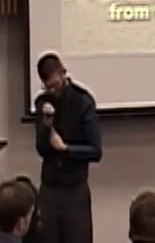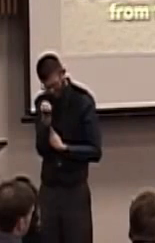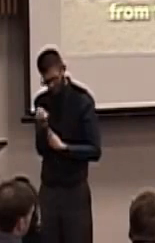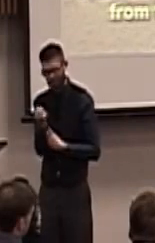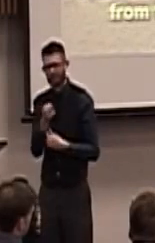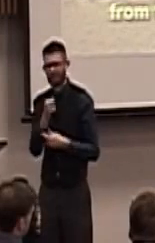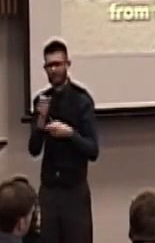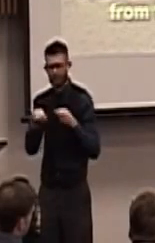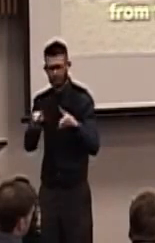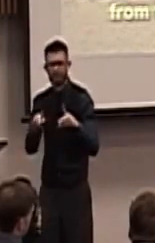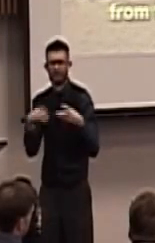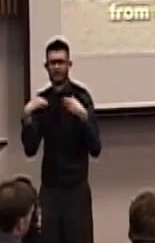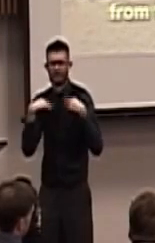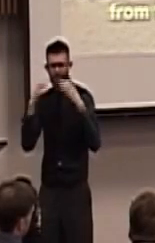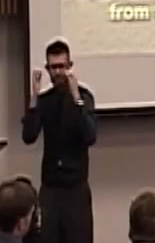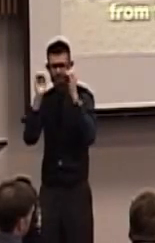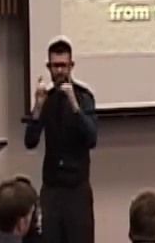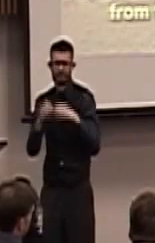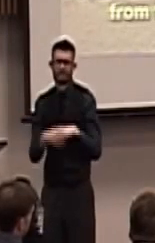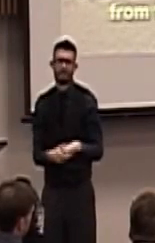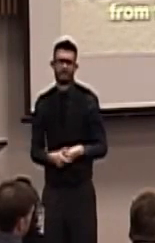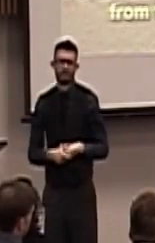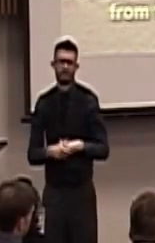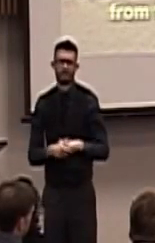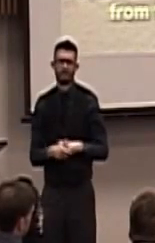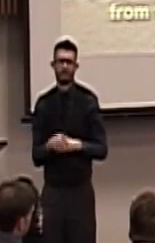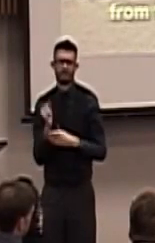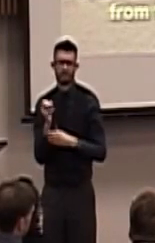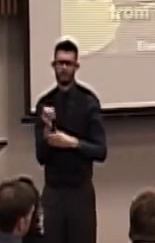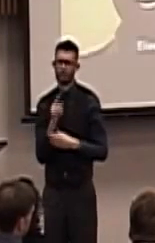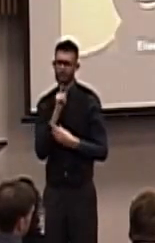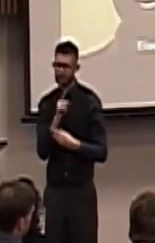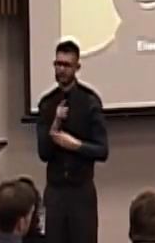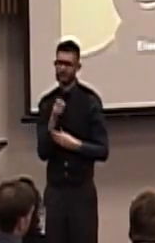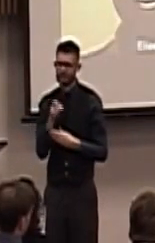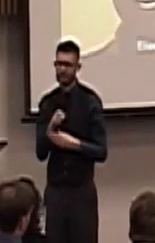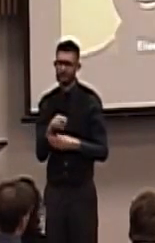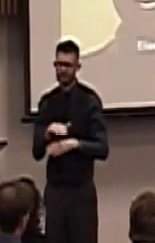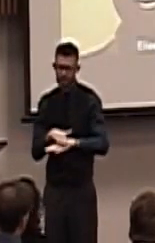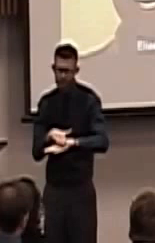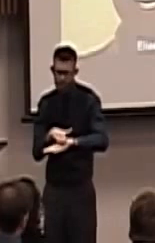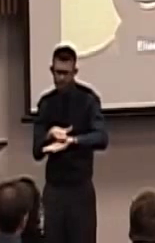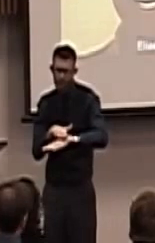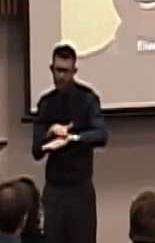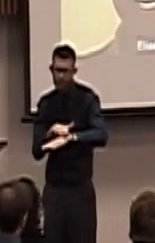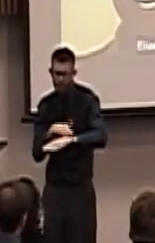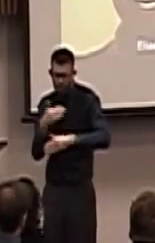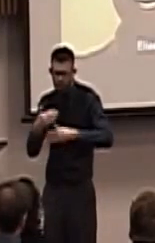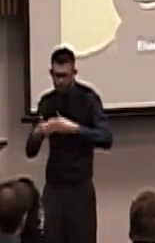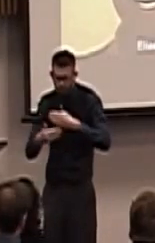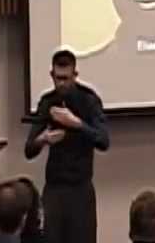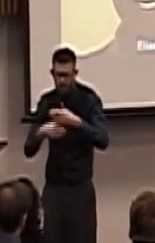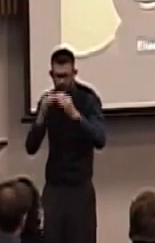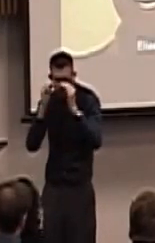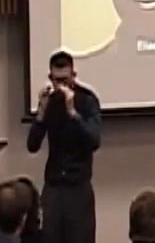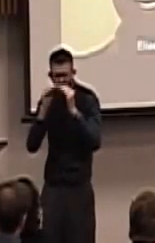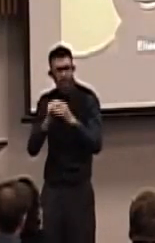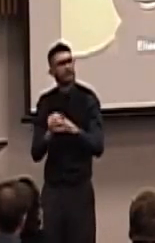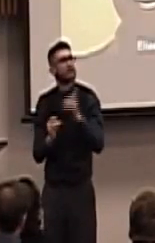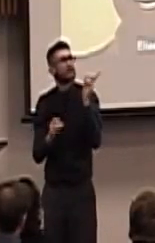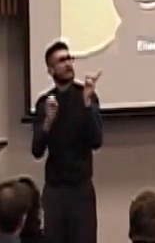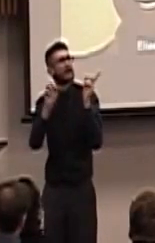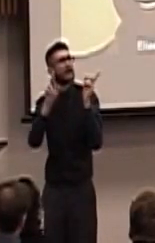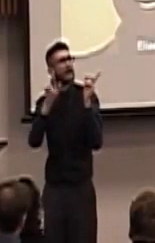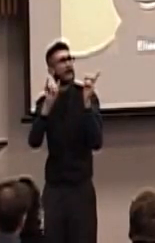any education, and so we have to go pretty slow. But there's Eric on the top left. He's the director of the school.